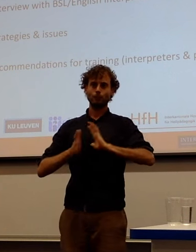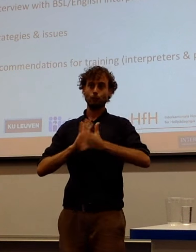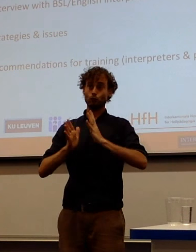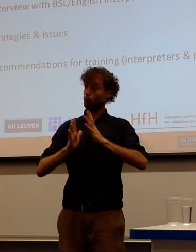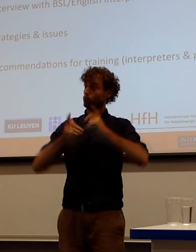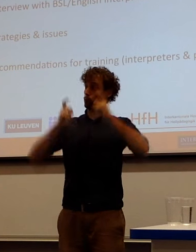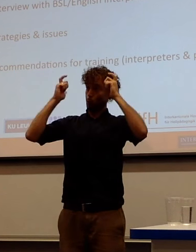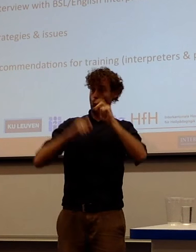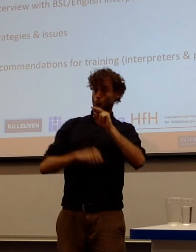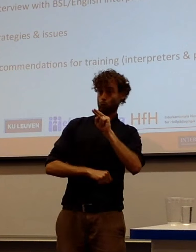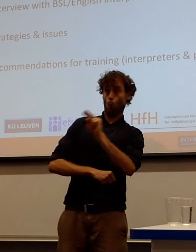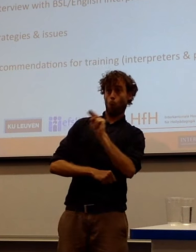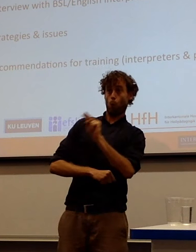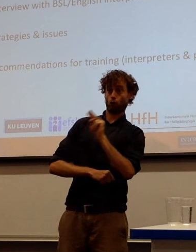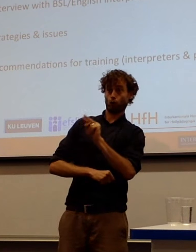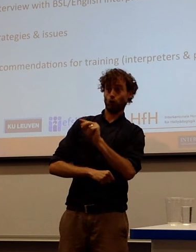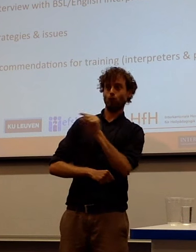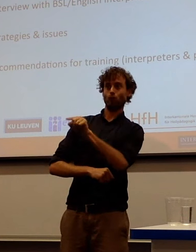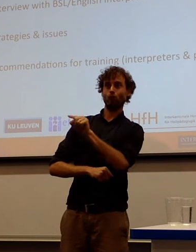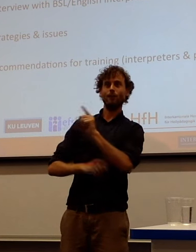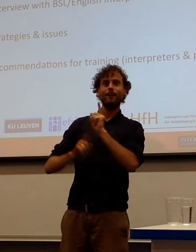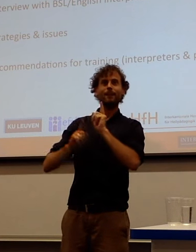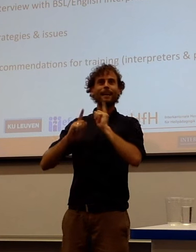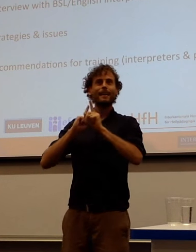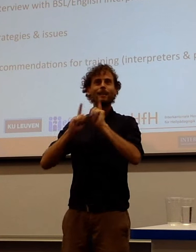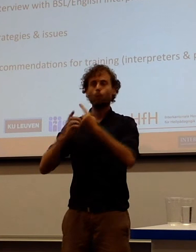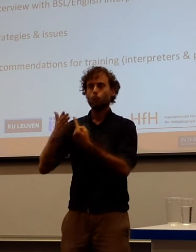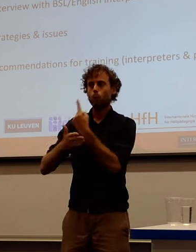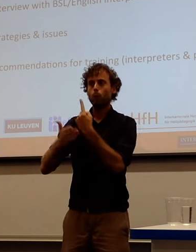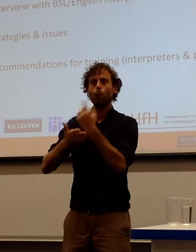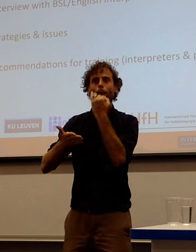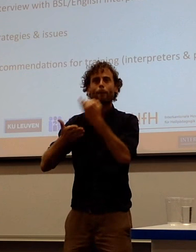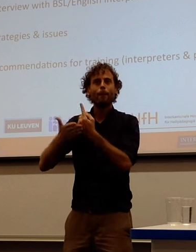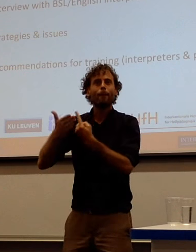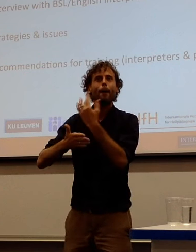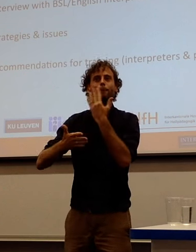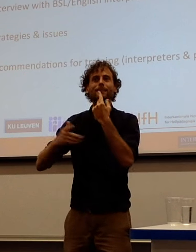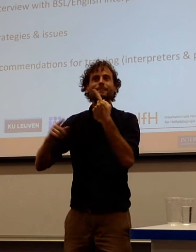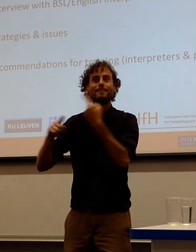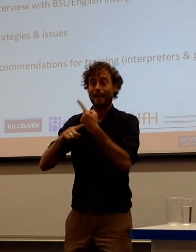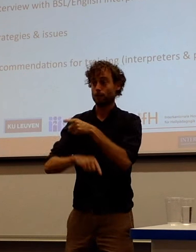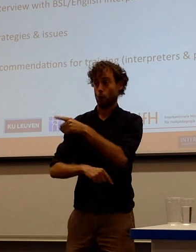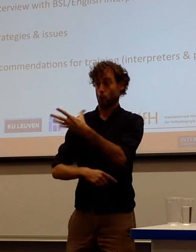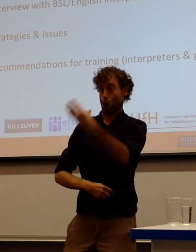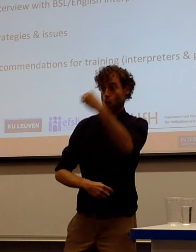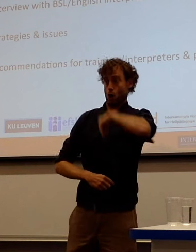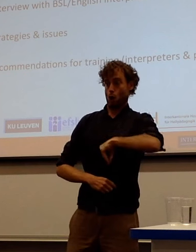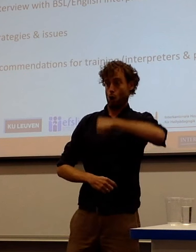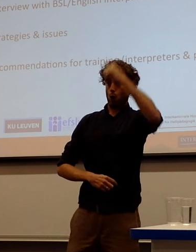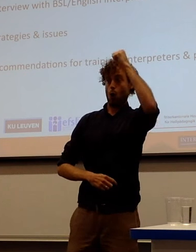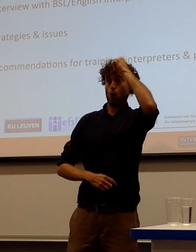used to just go to court and watch general court proceedings and